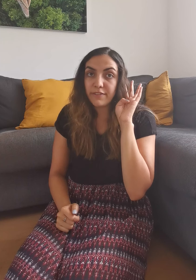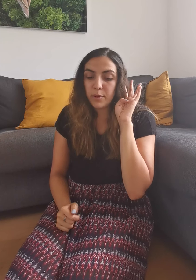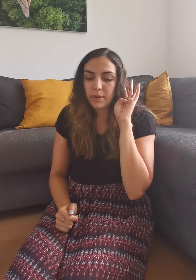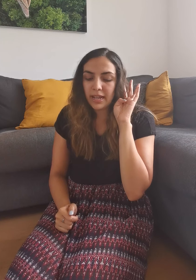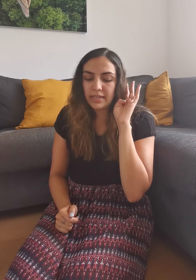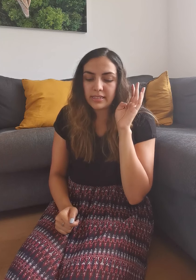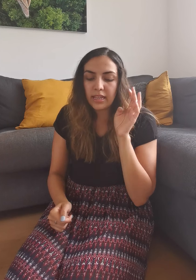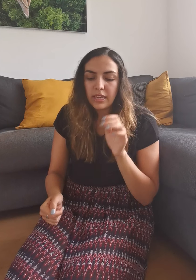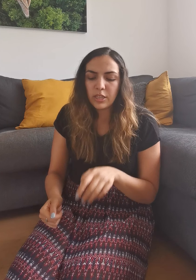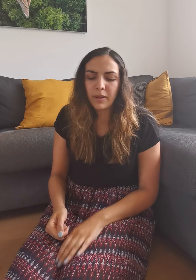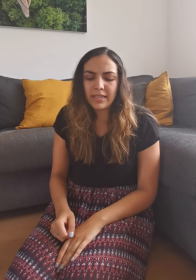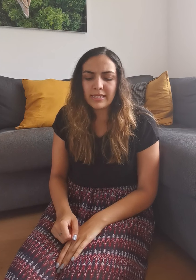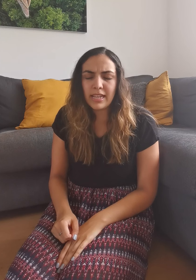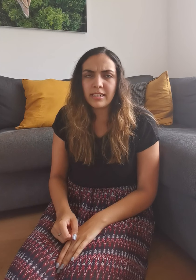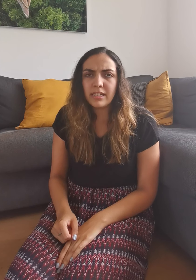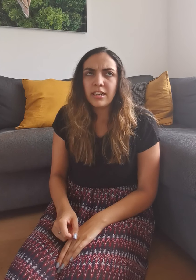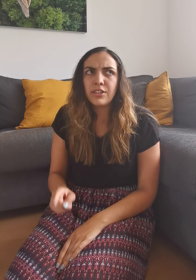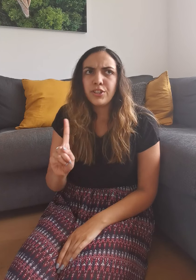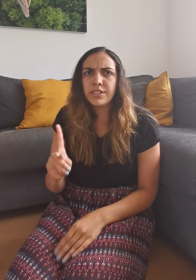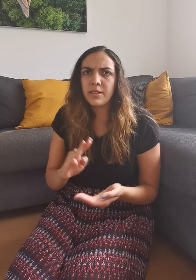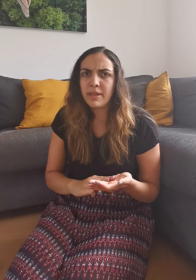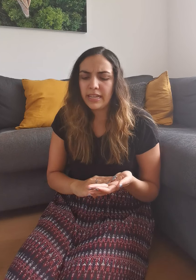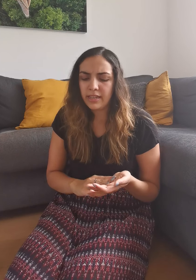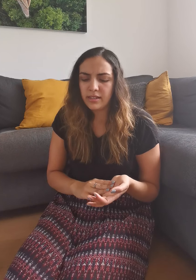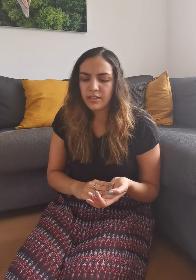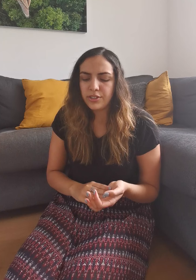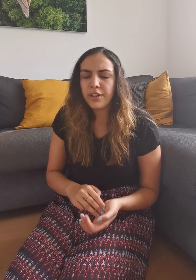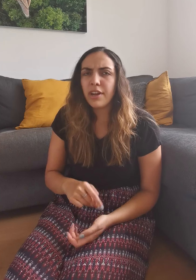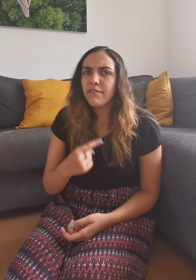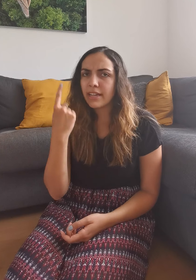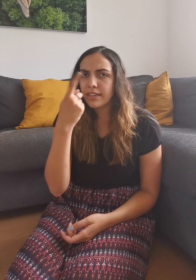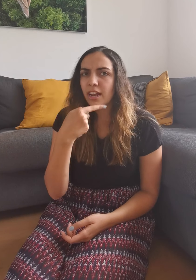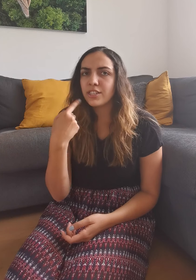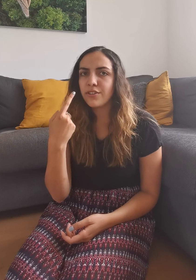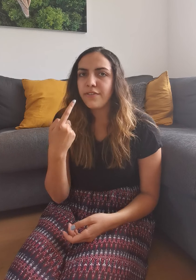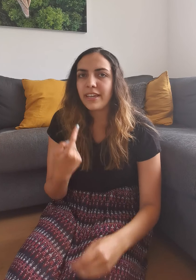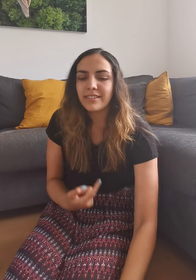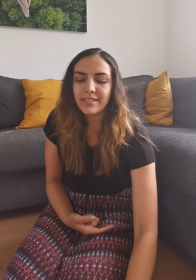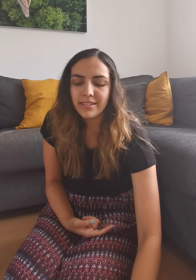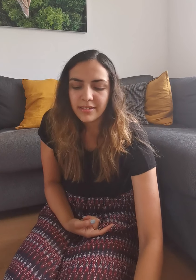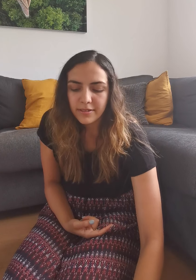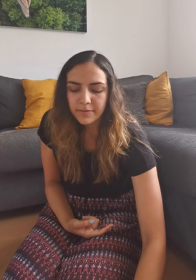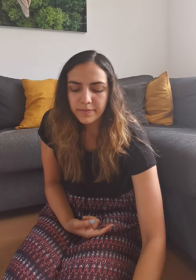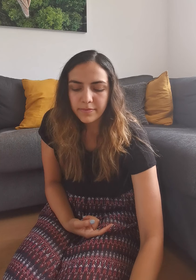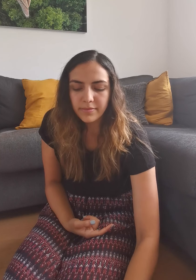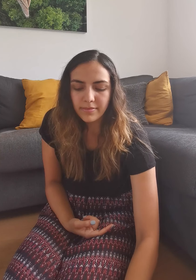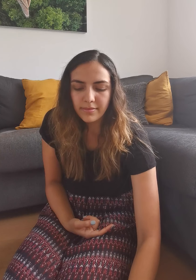from a place. The place said, just a minute. Don't I recognise your face?